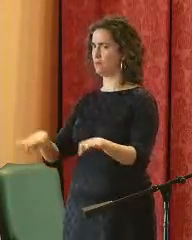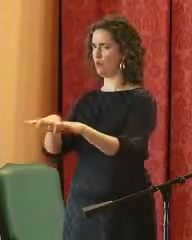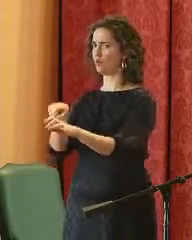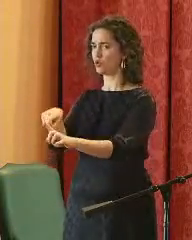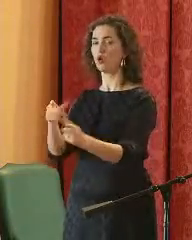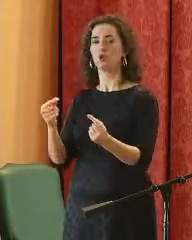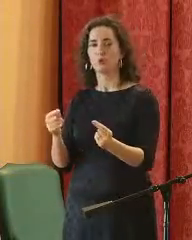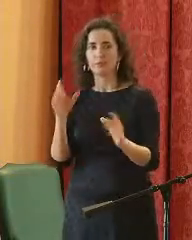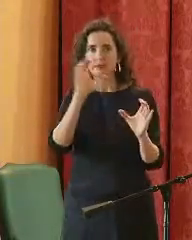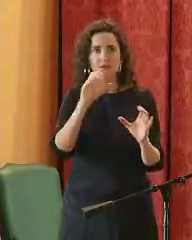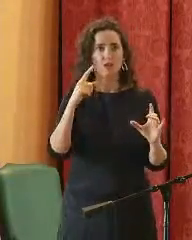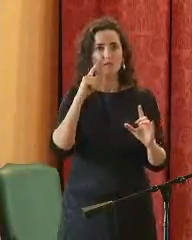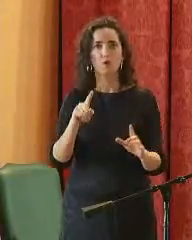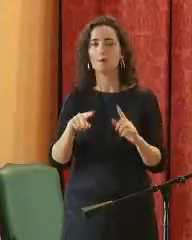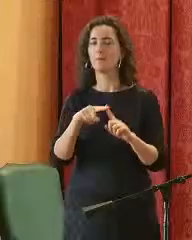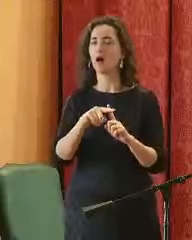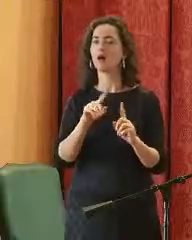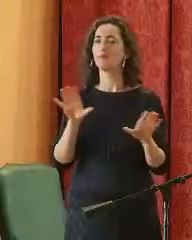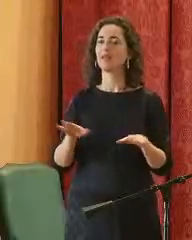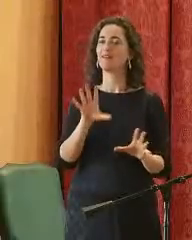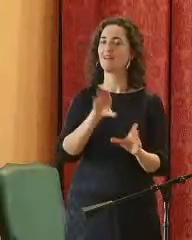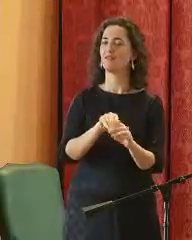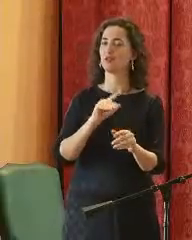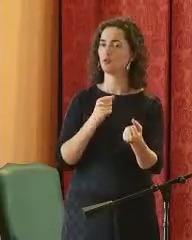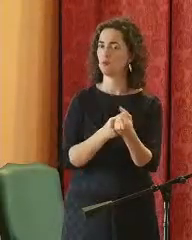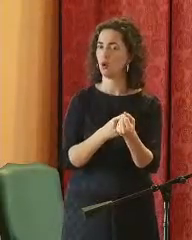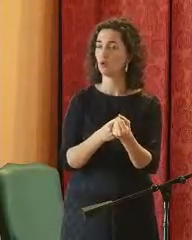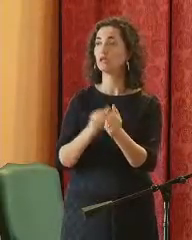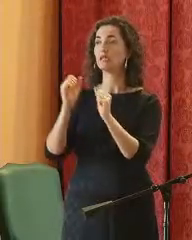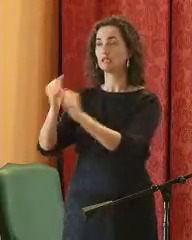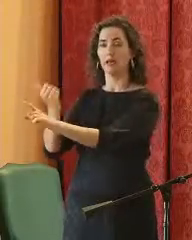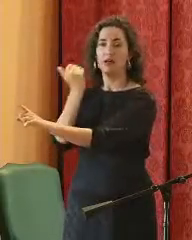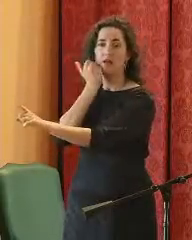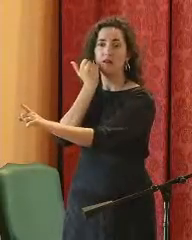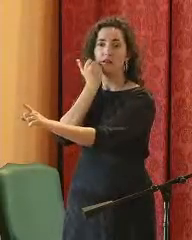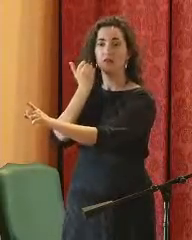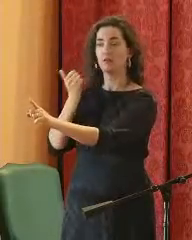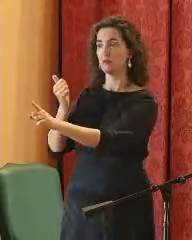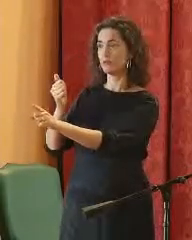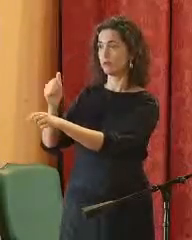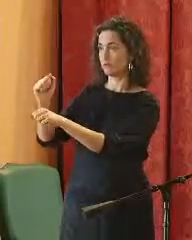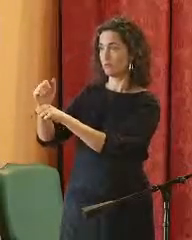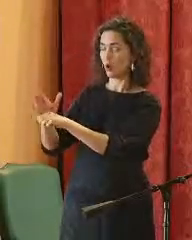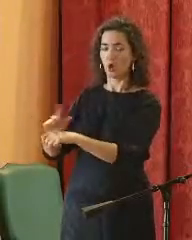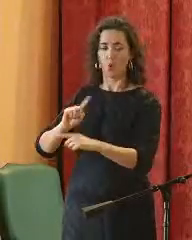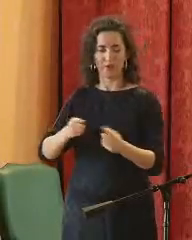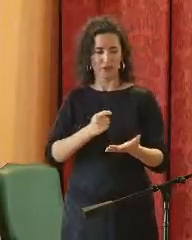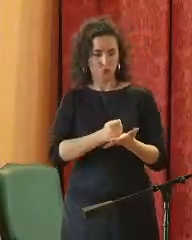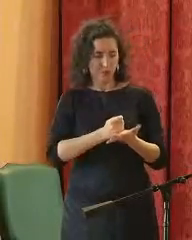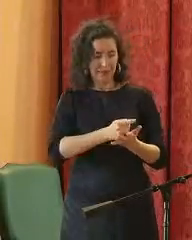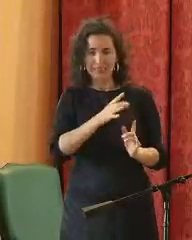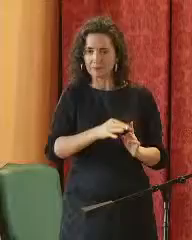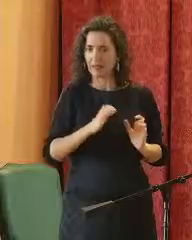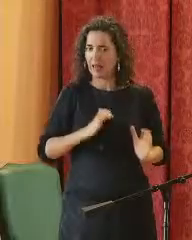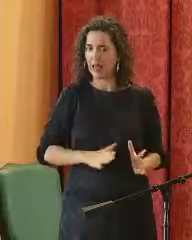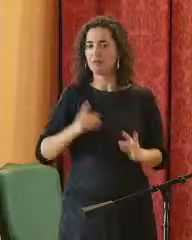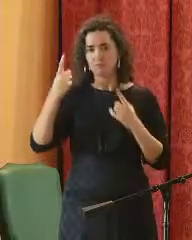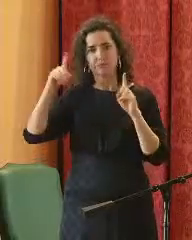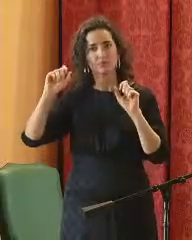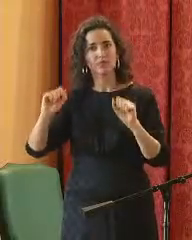behavior intervention and supports, so practitioners would be more successful when treating these unique